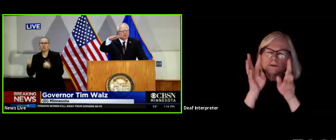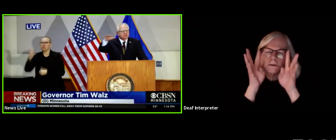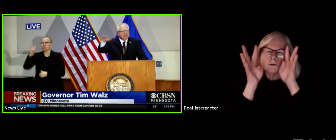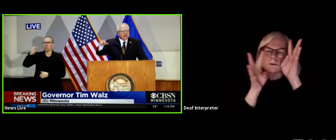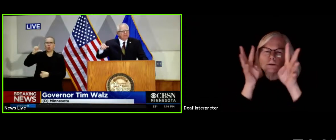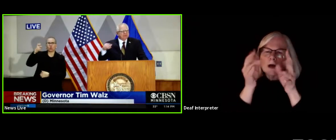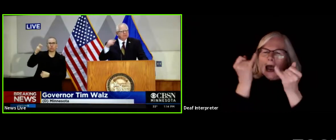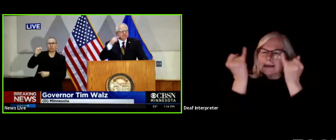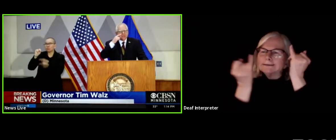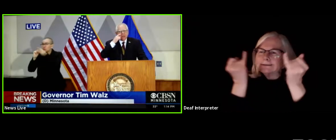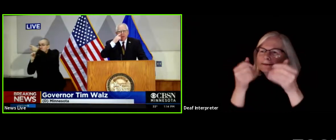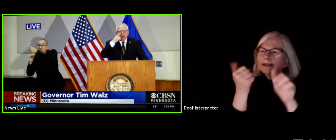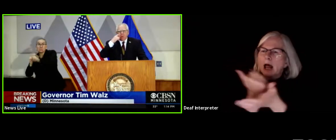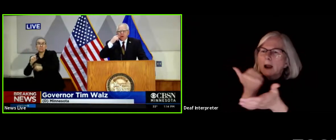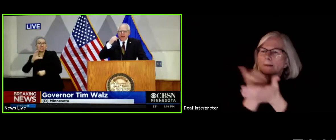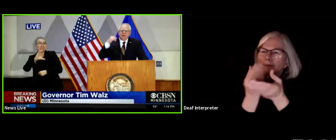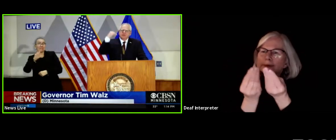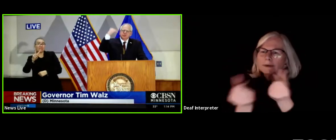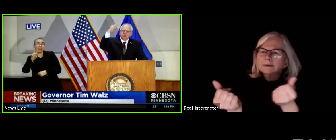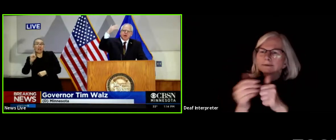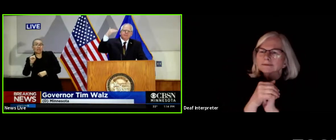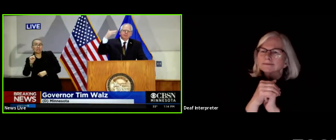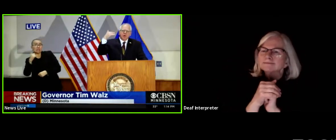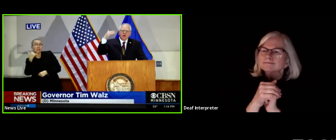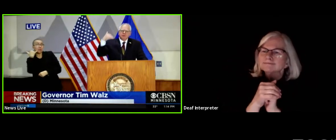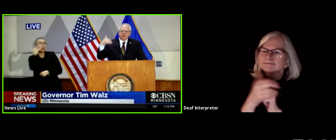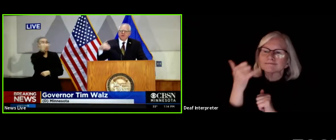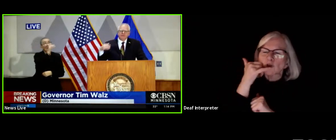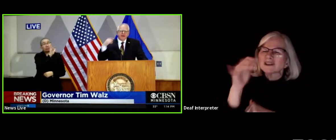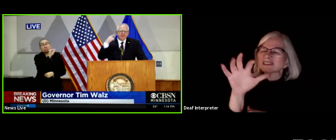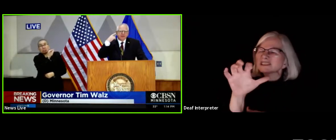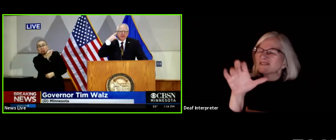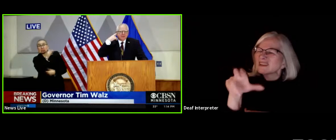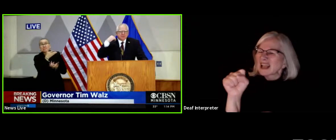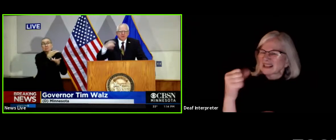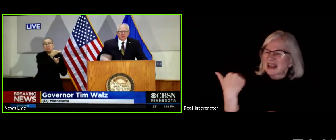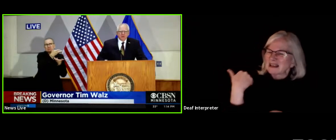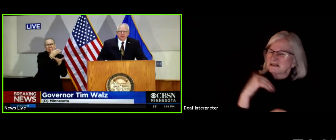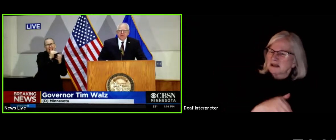all of you on this data piece of this, where how did Minnesota drop from 12th to 25th?